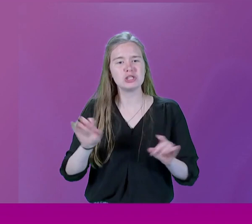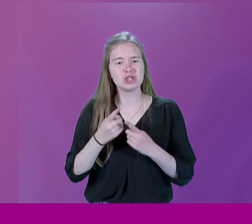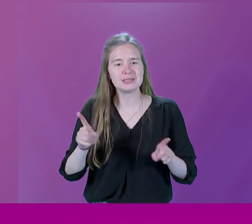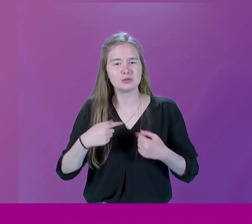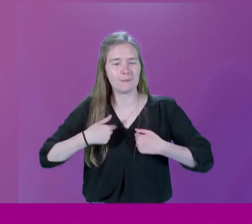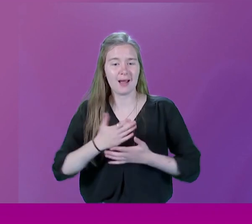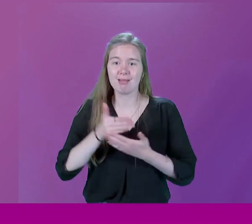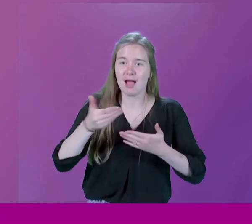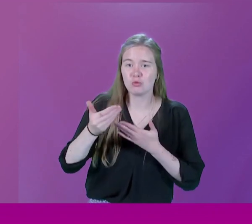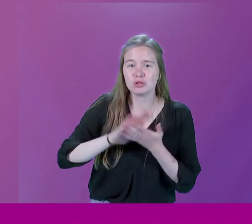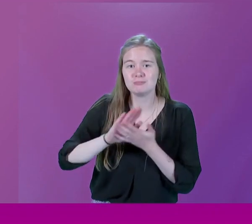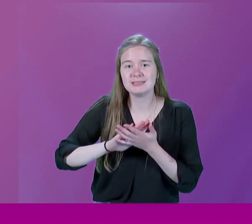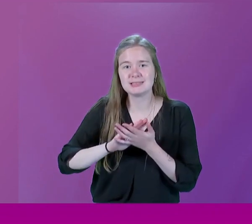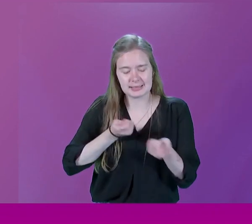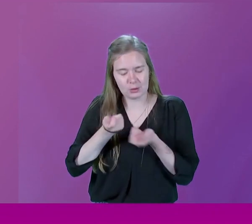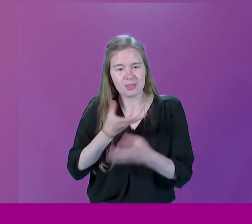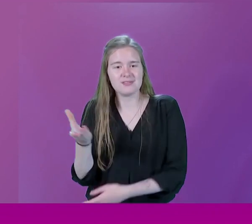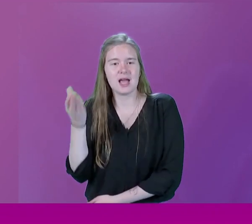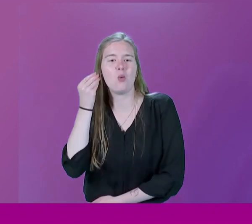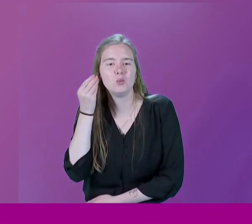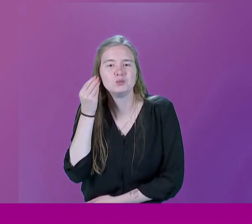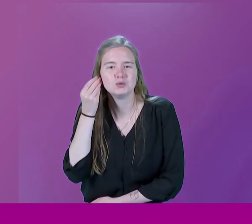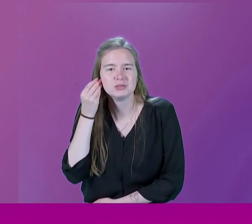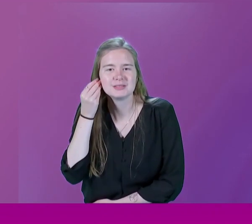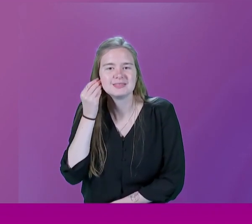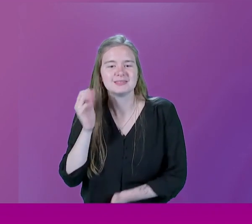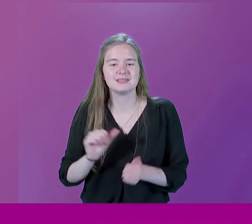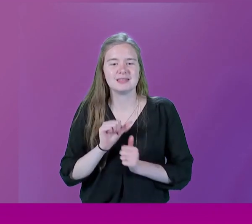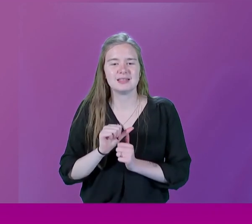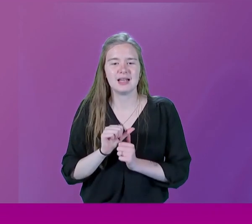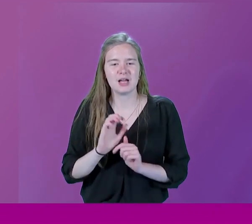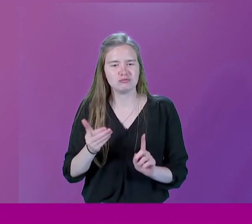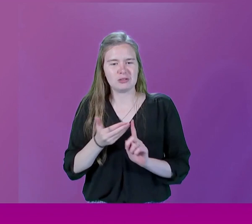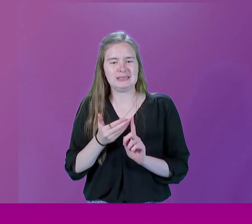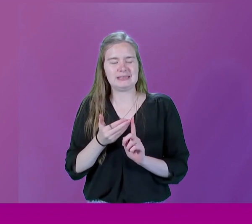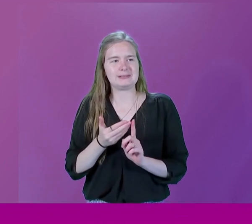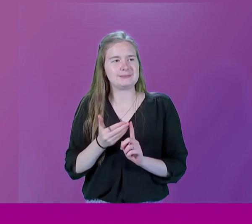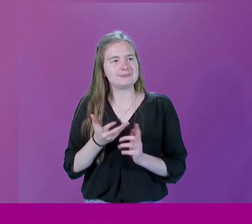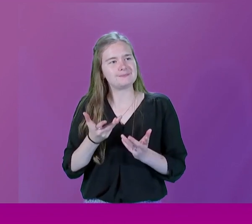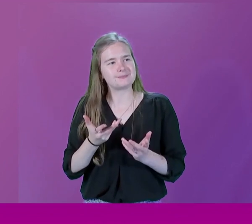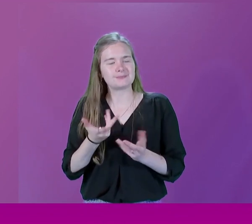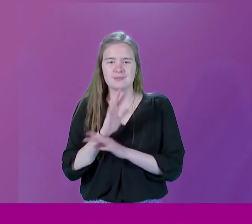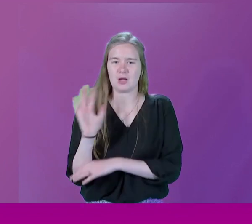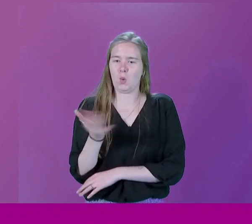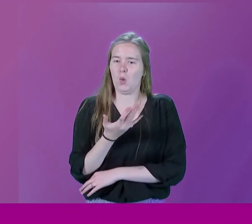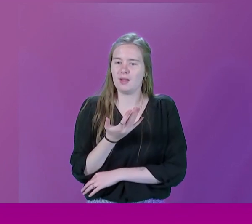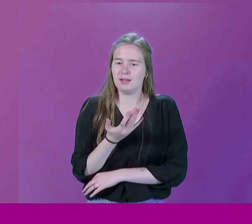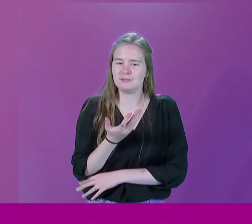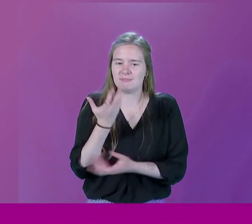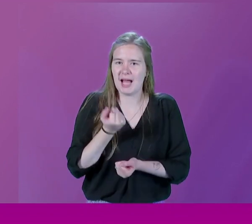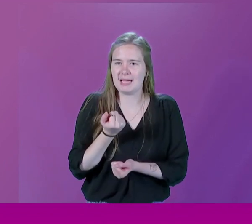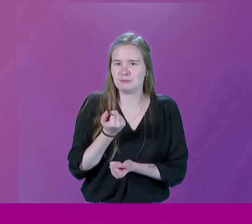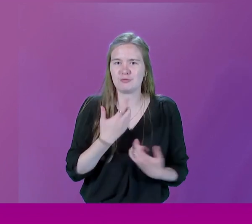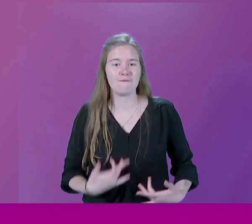my language is dealing with sound. And then I realized, well, you know, everybody has